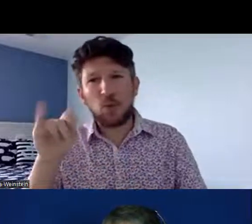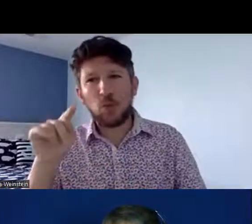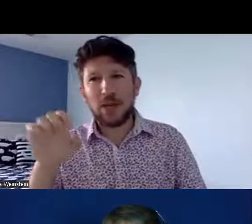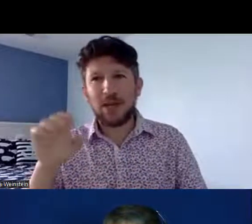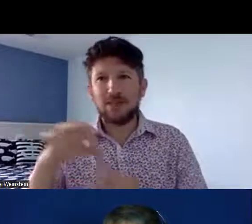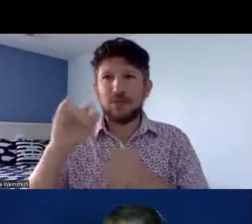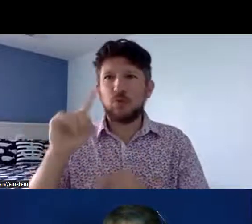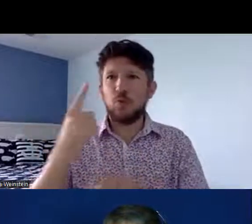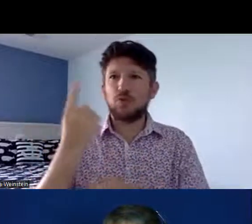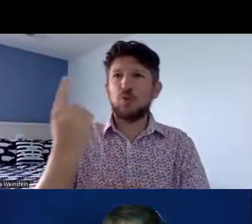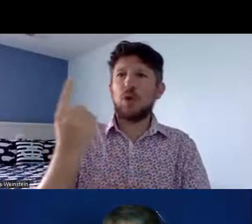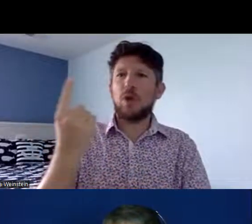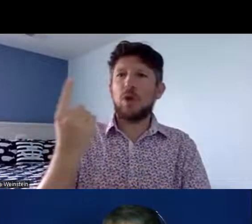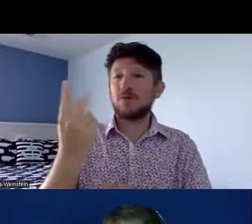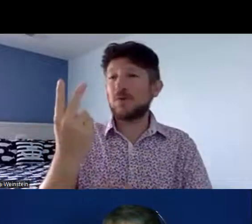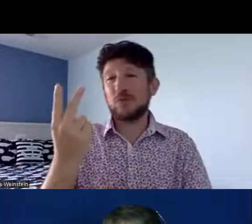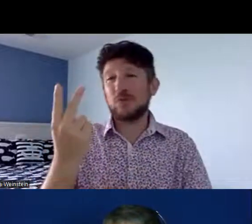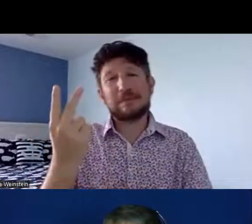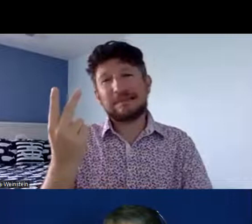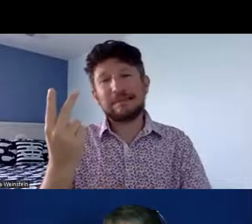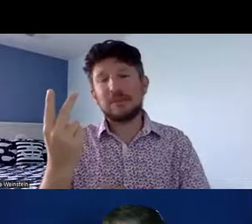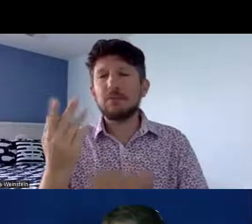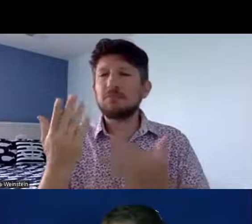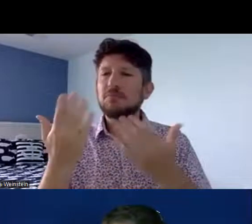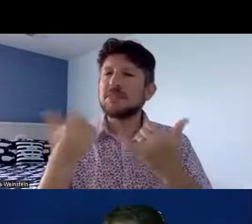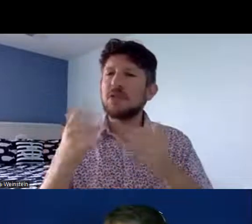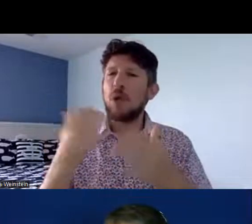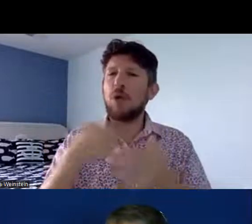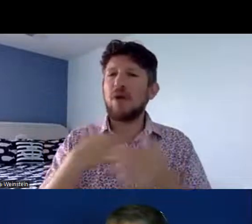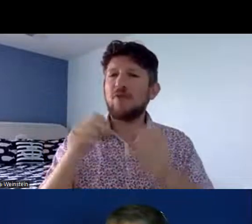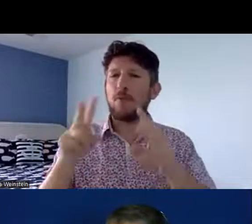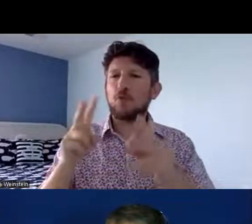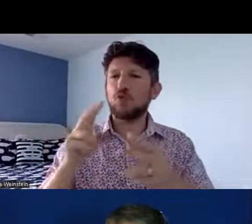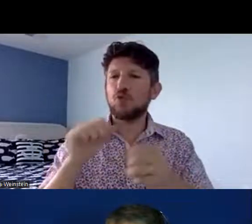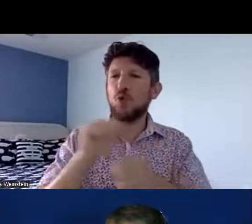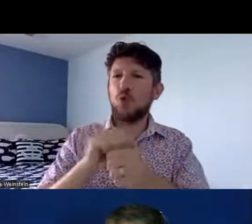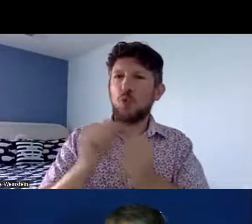cultural competency is just